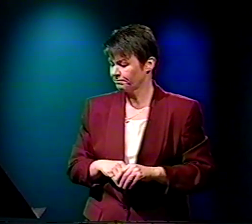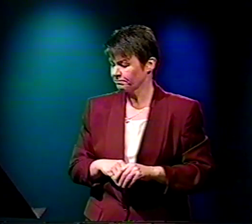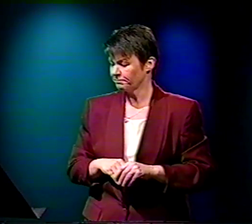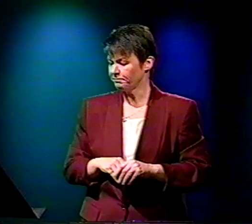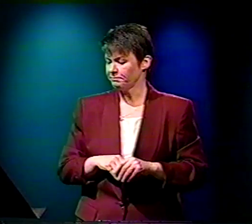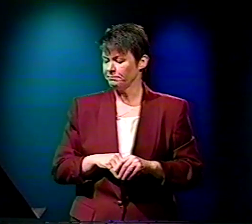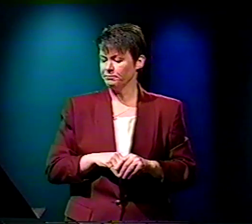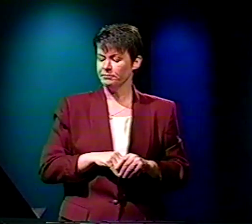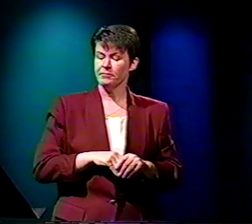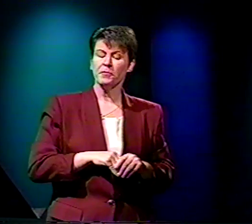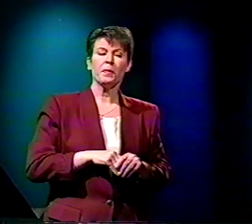That's very important.